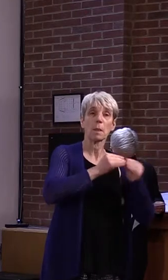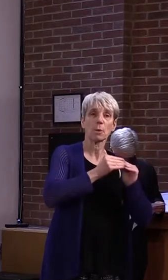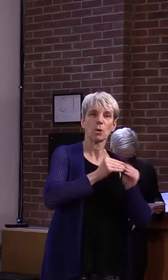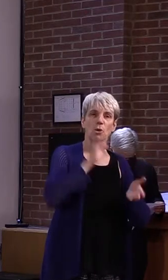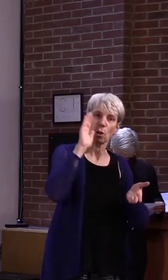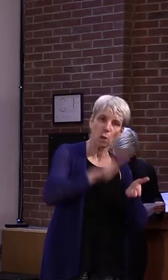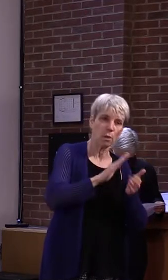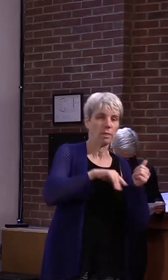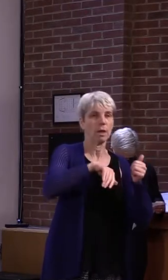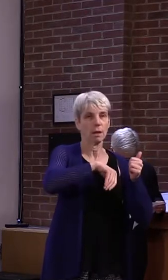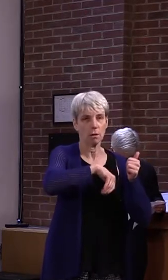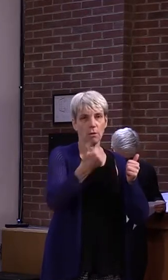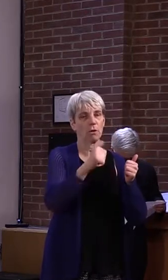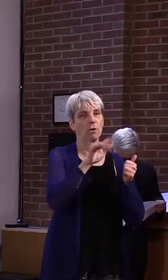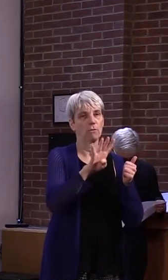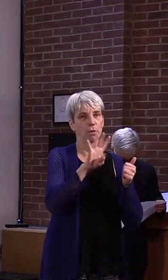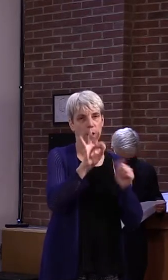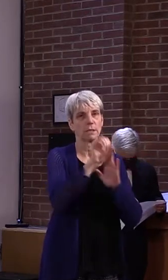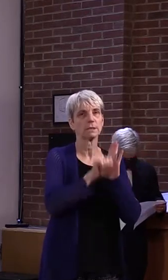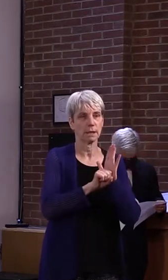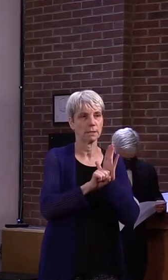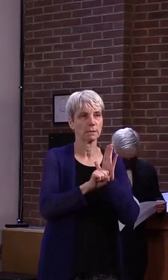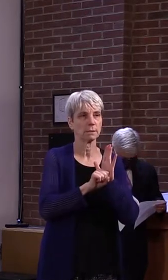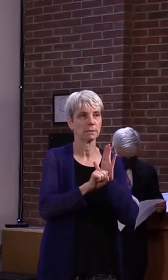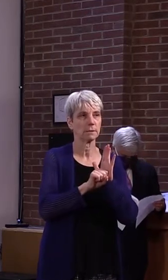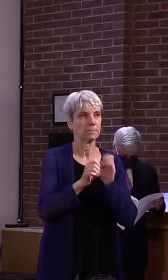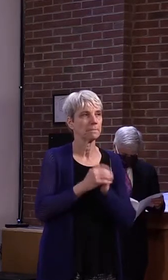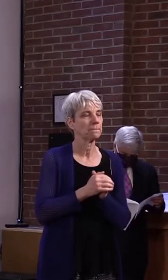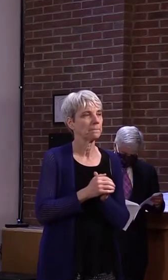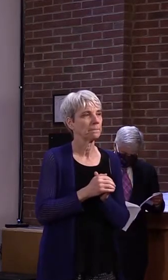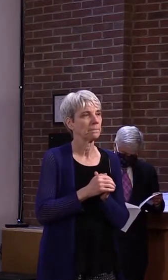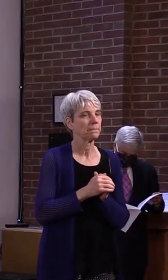There are so many things going on the national scene